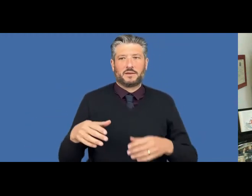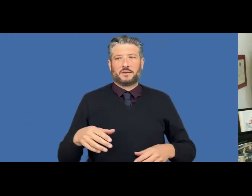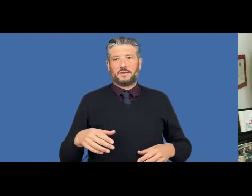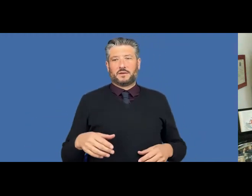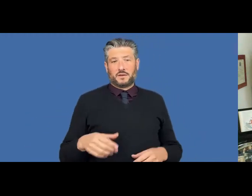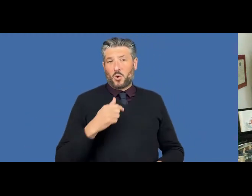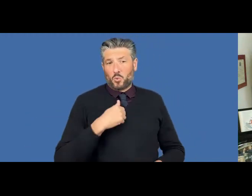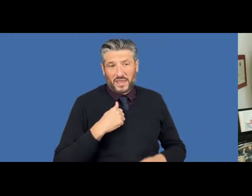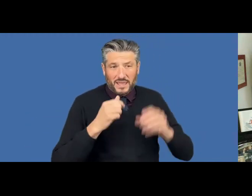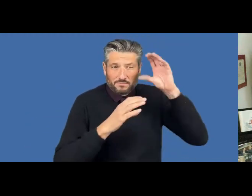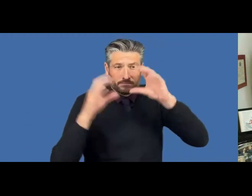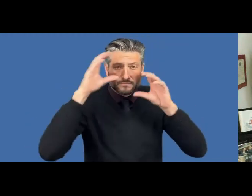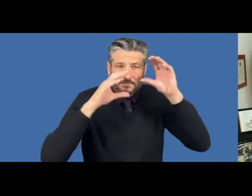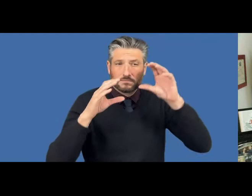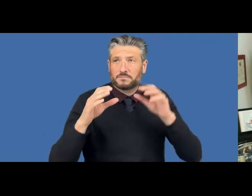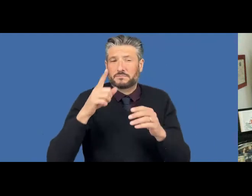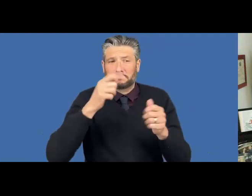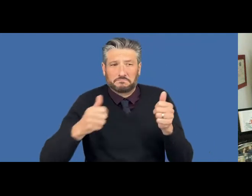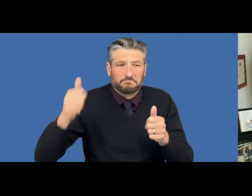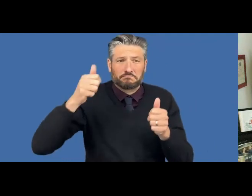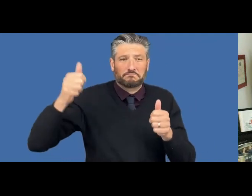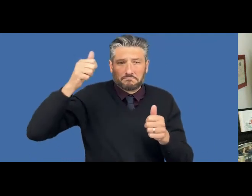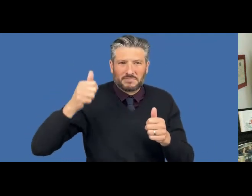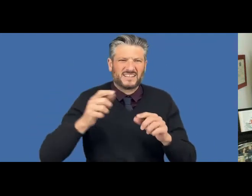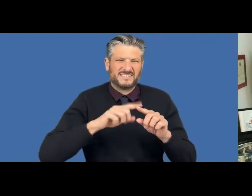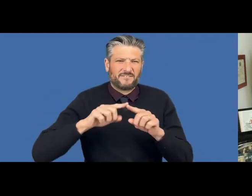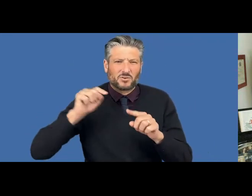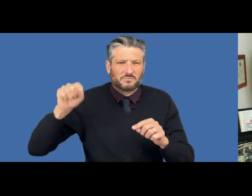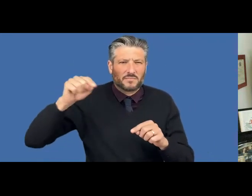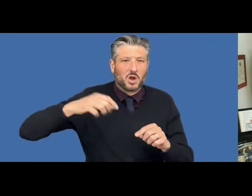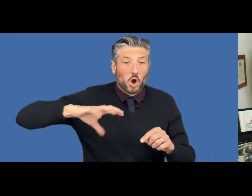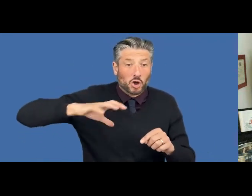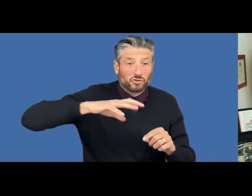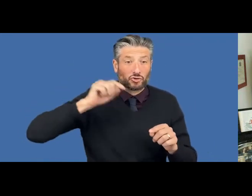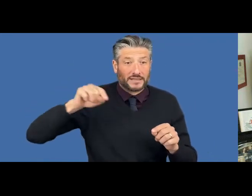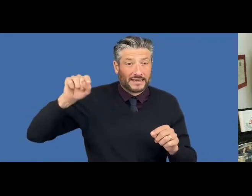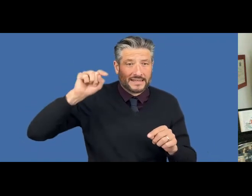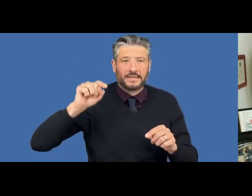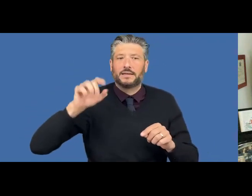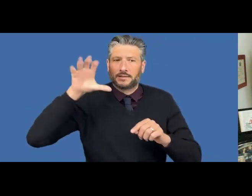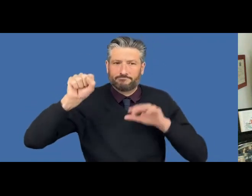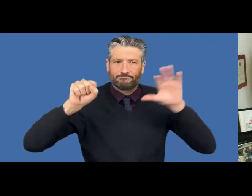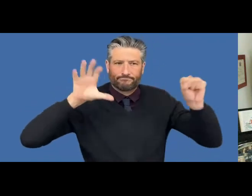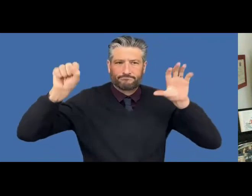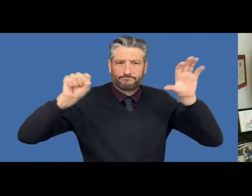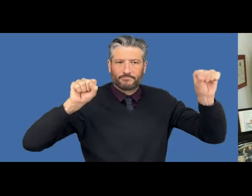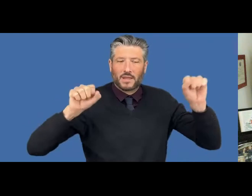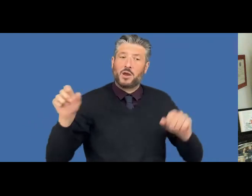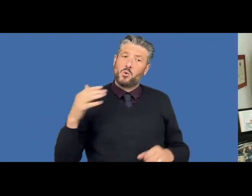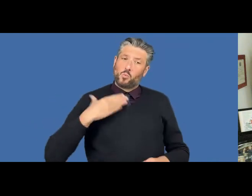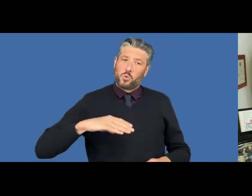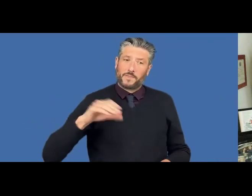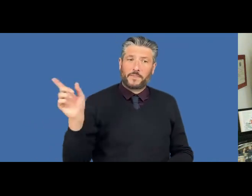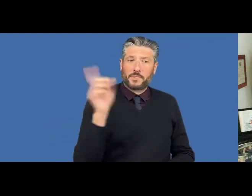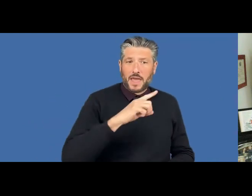in the different geographies, that they openly talk about disability. So we're lucky to have executive sponsors